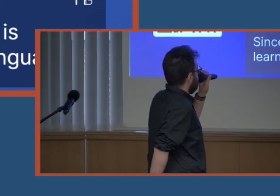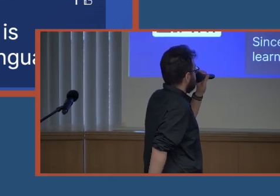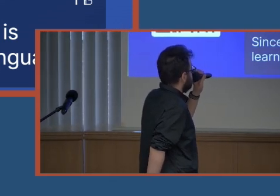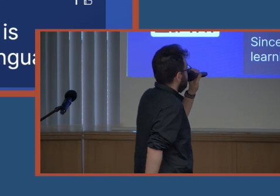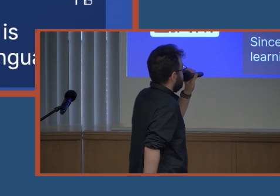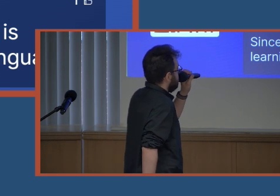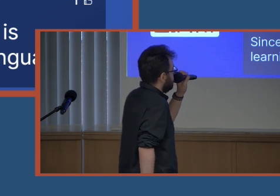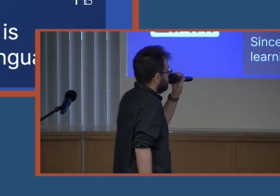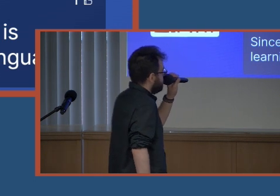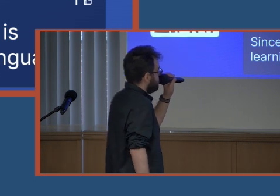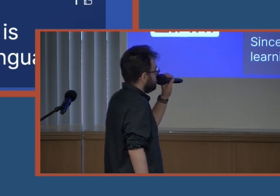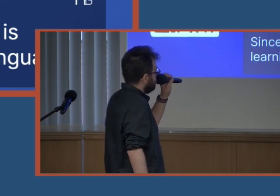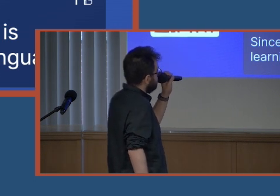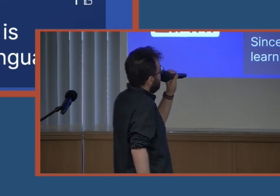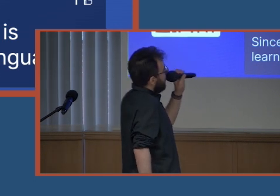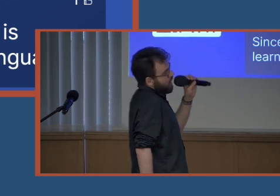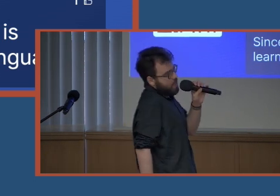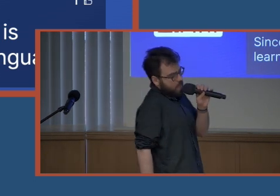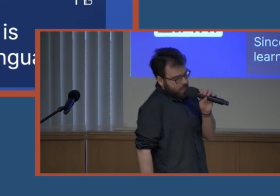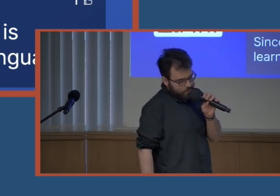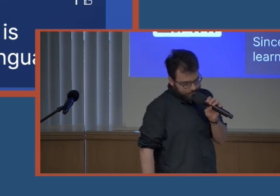of the languages spoken in the respective countries?